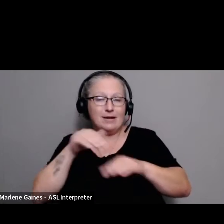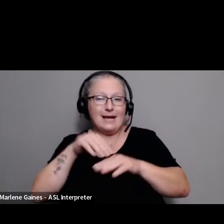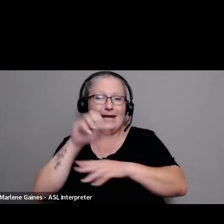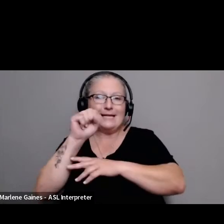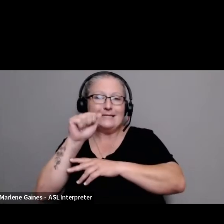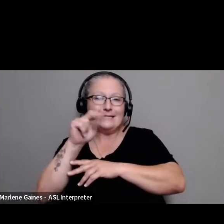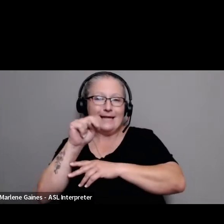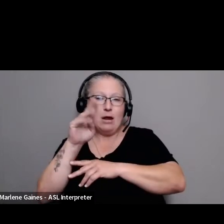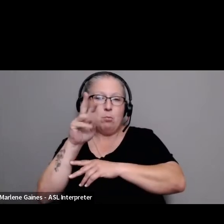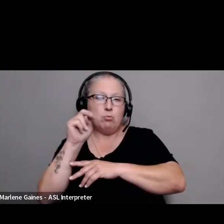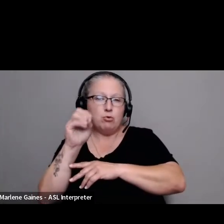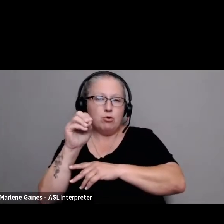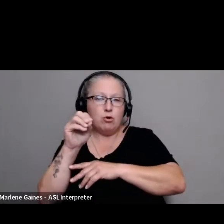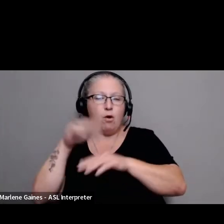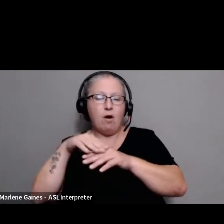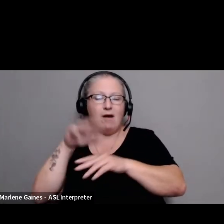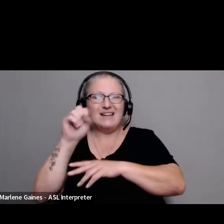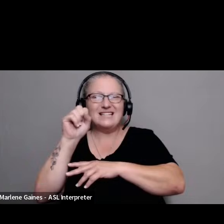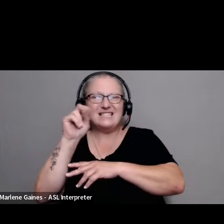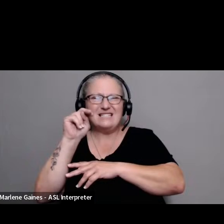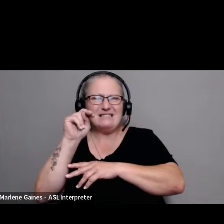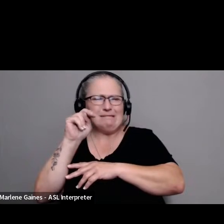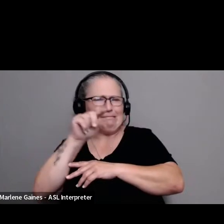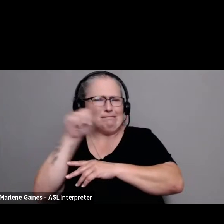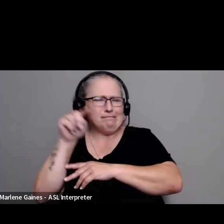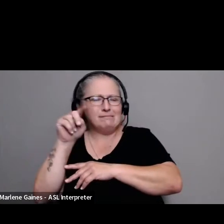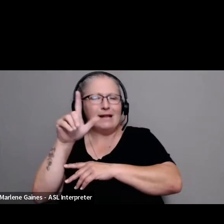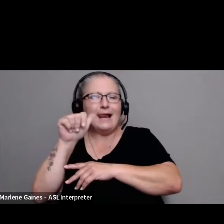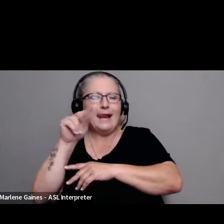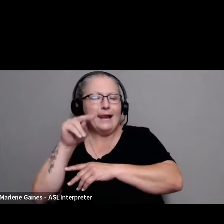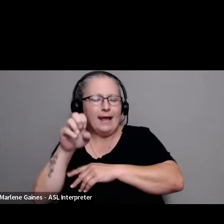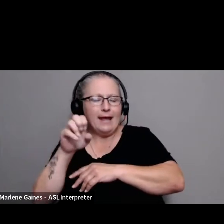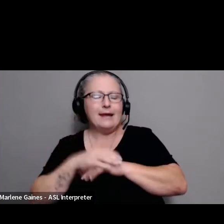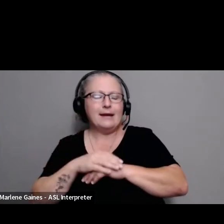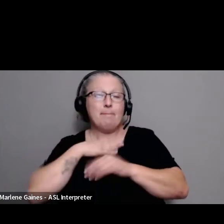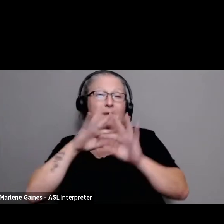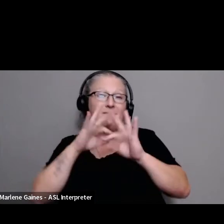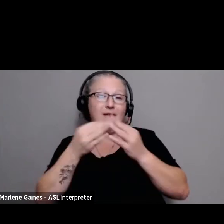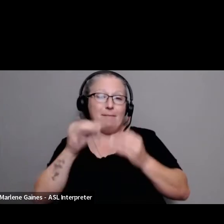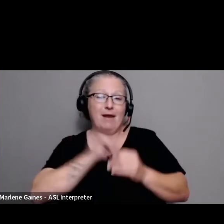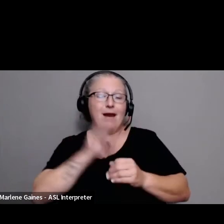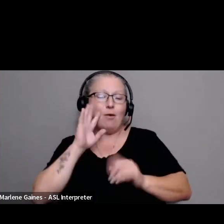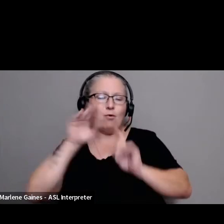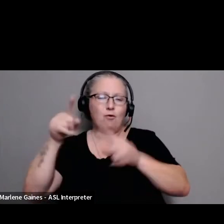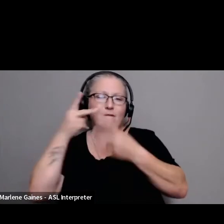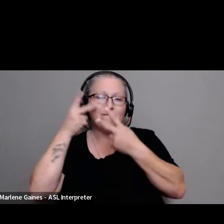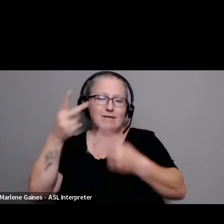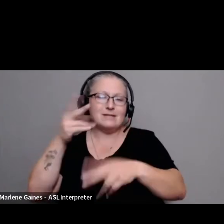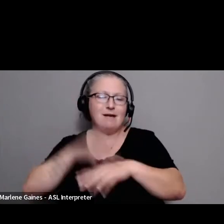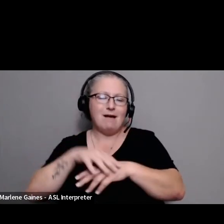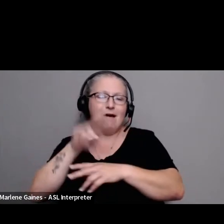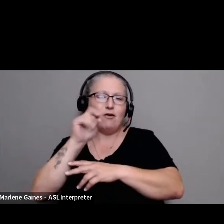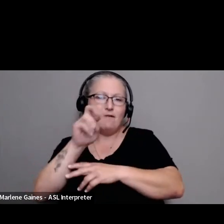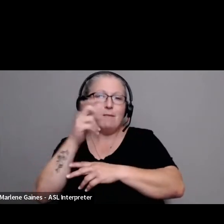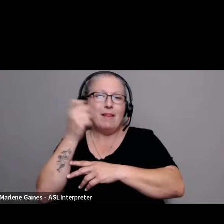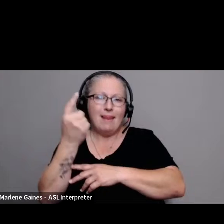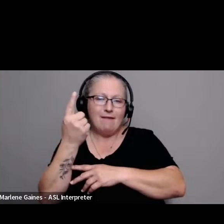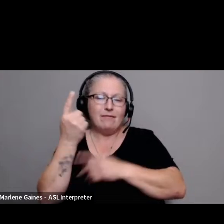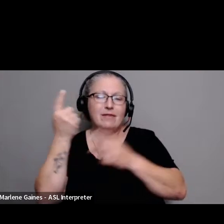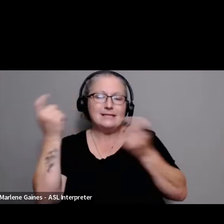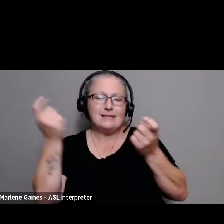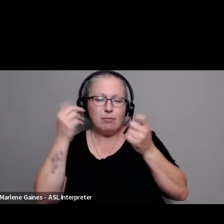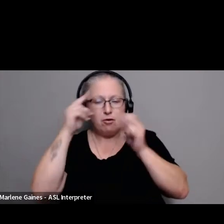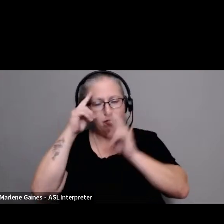Sneath Lane, or off of Sneath Lane there. My family and I will be visiting on November 11th and celebrating there and honoring